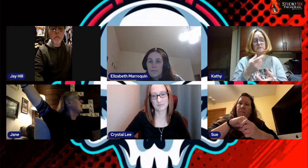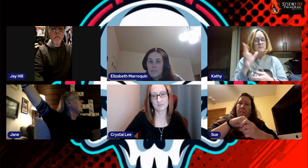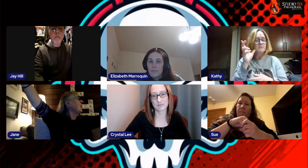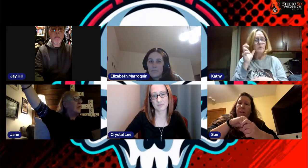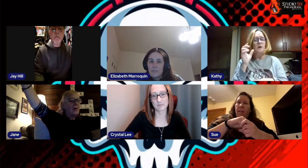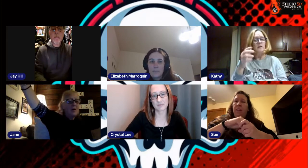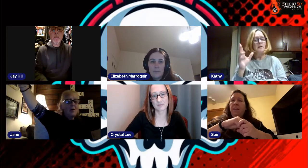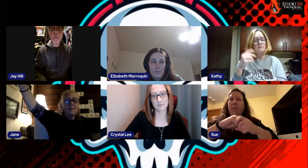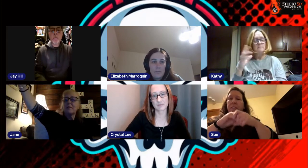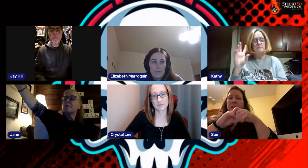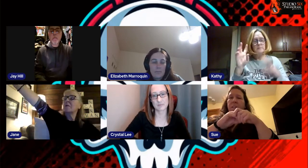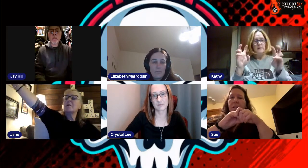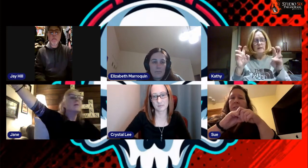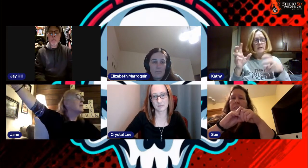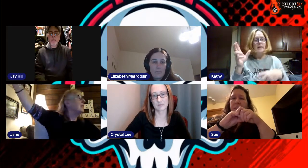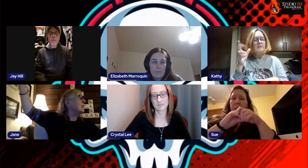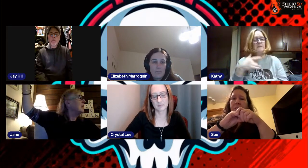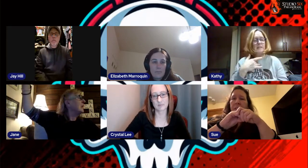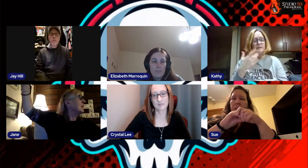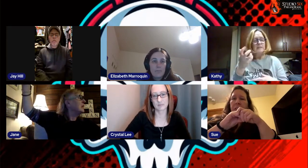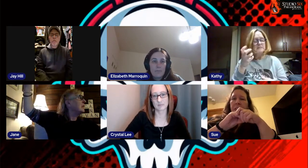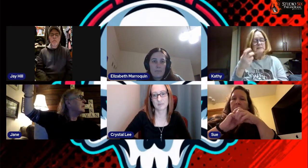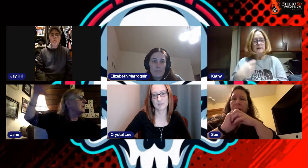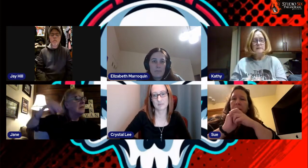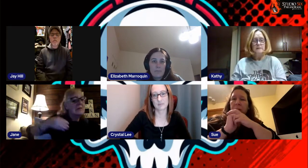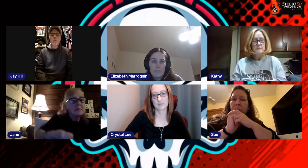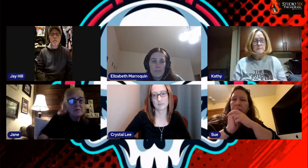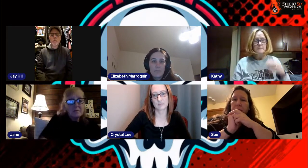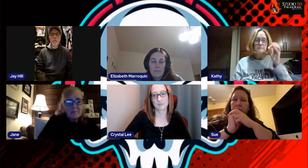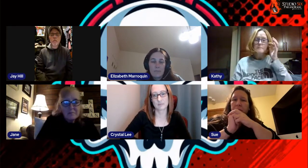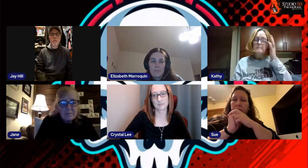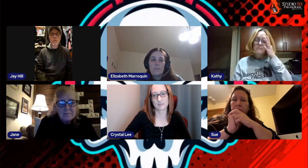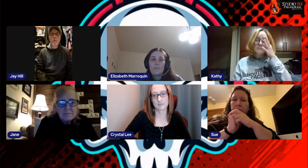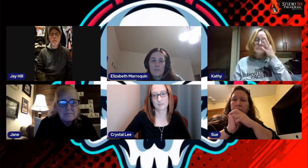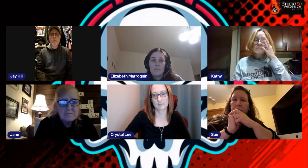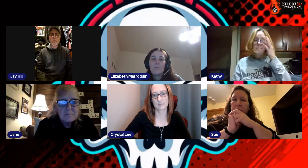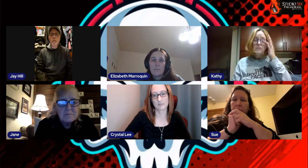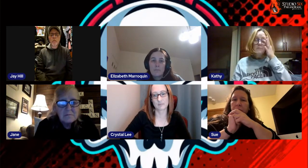have for feeling and listening.